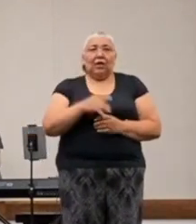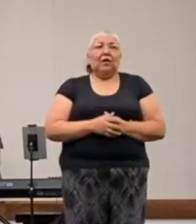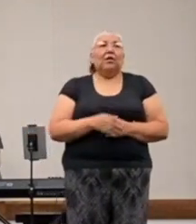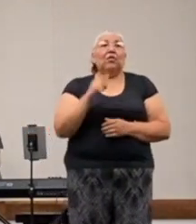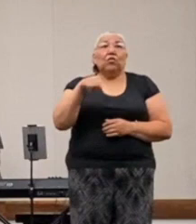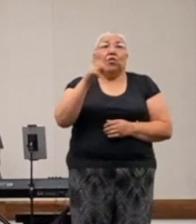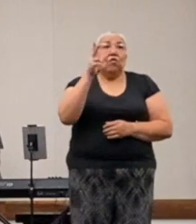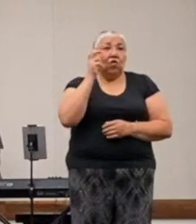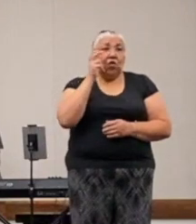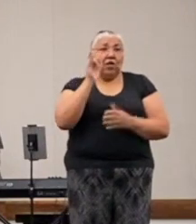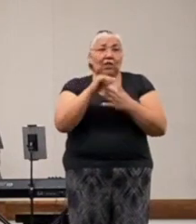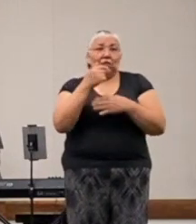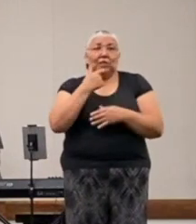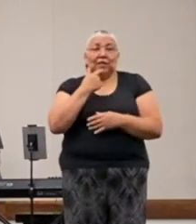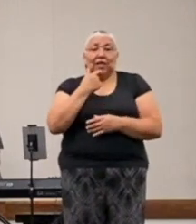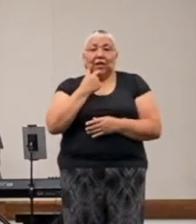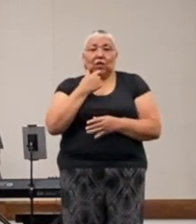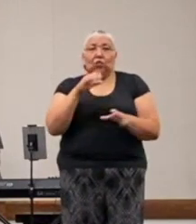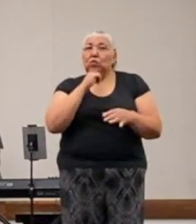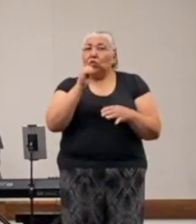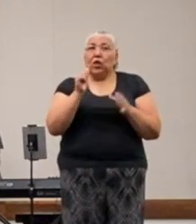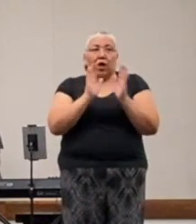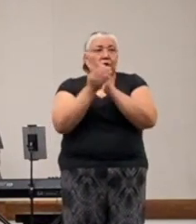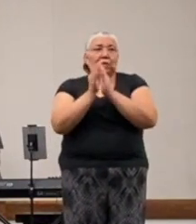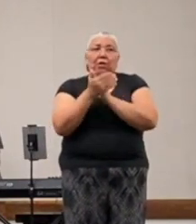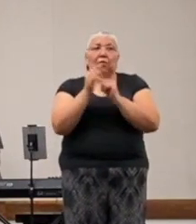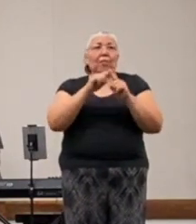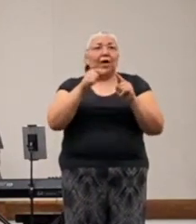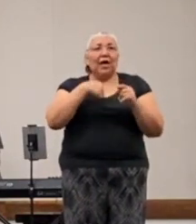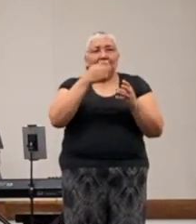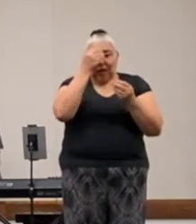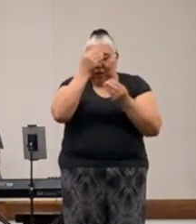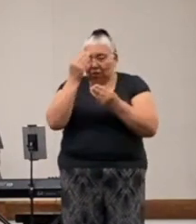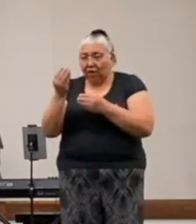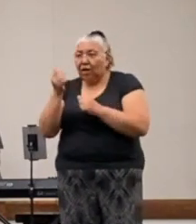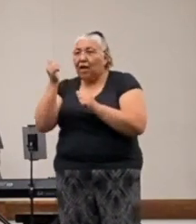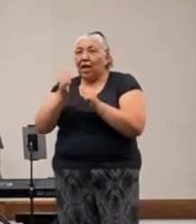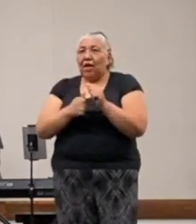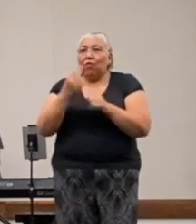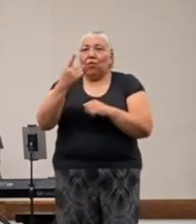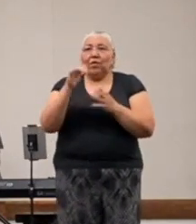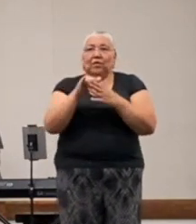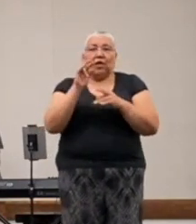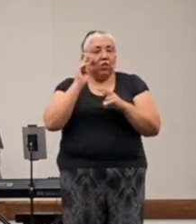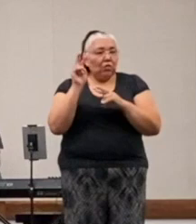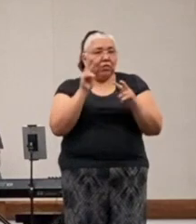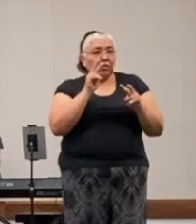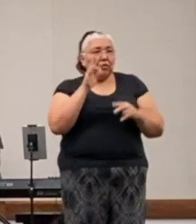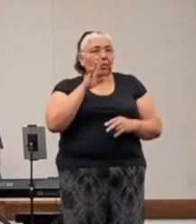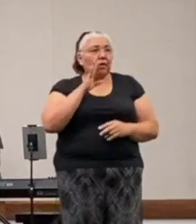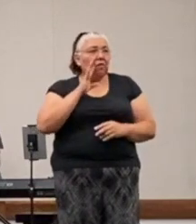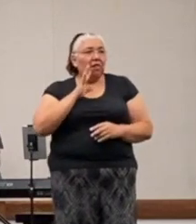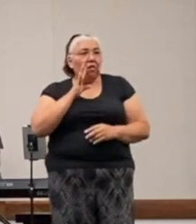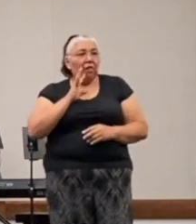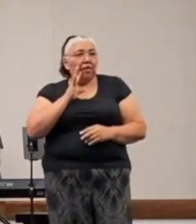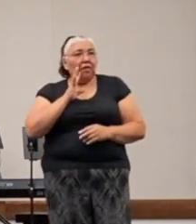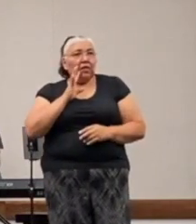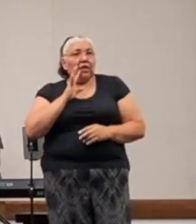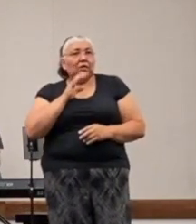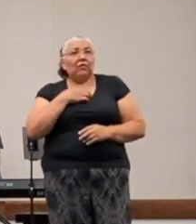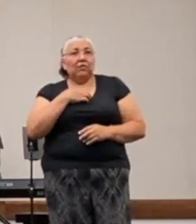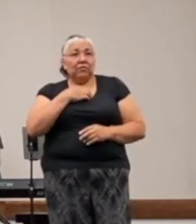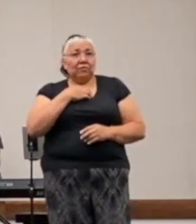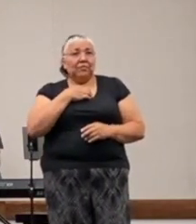have heard that it was said, do not commit adultery. But I tell you, everyone who looks at a woman lustfully has already committed